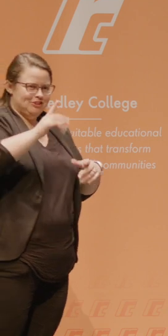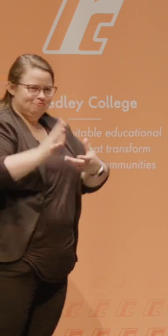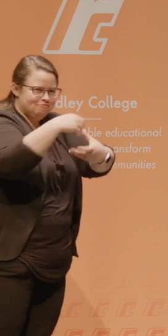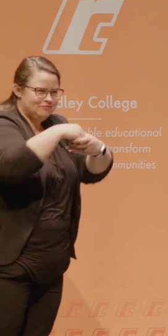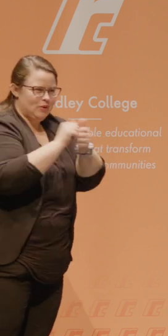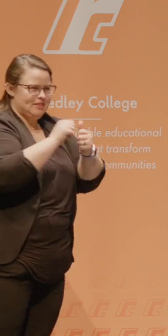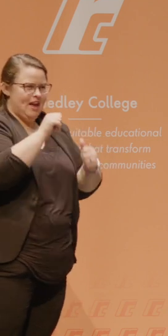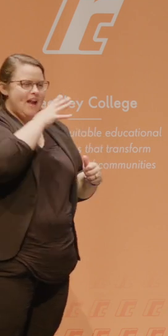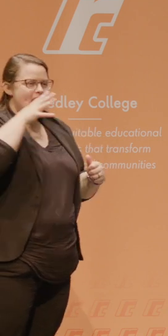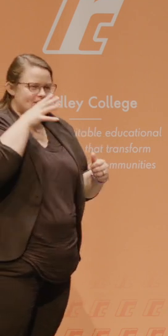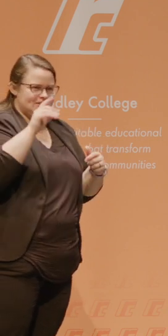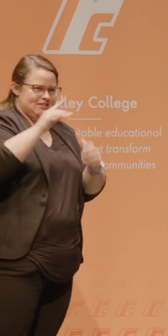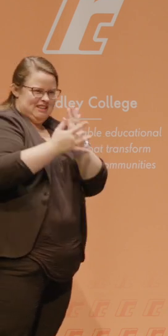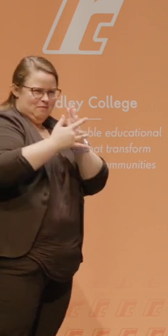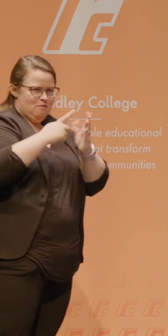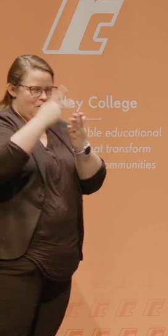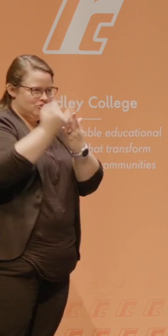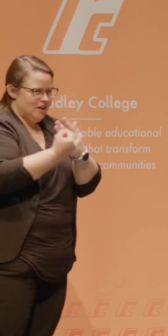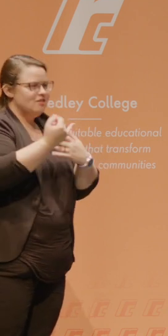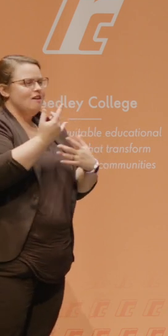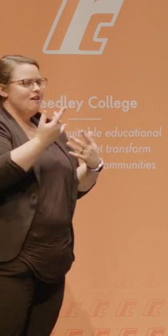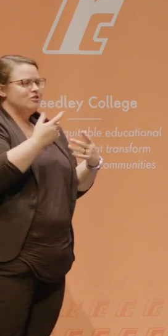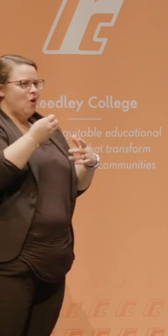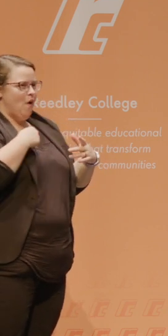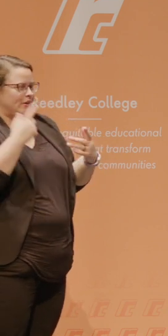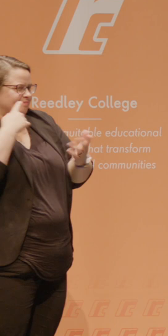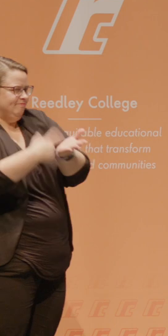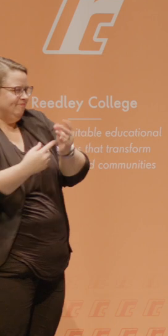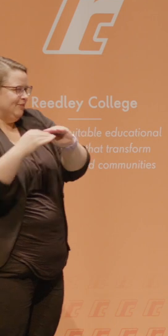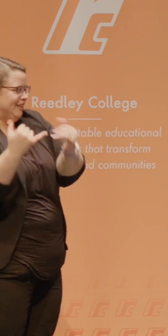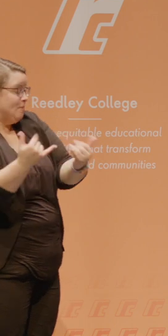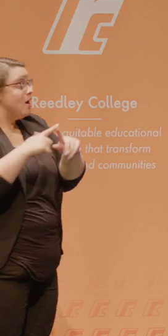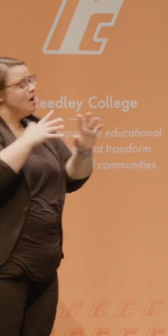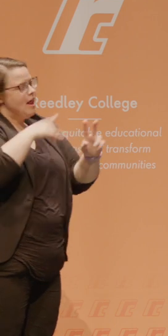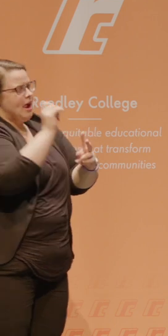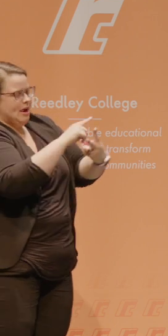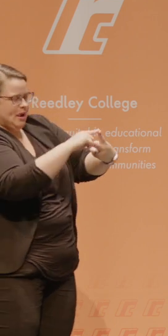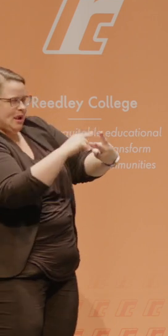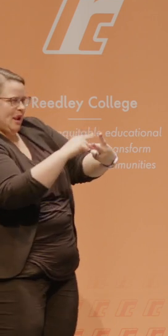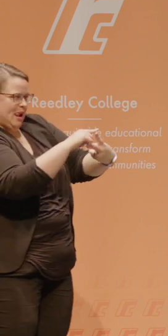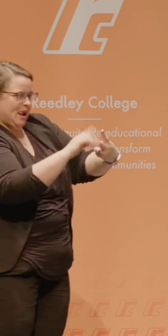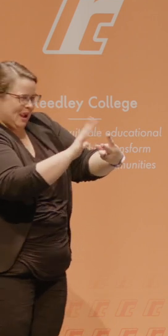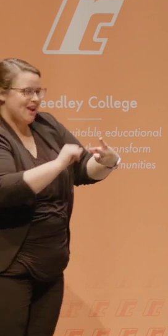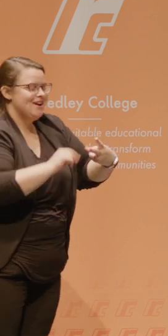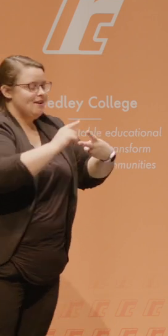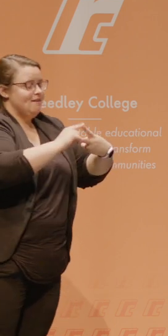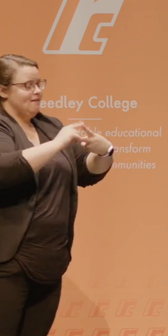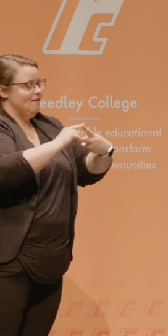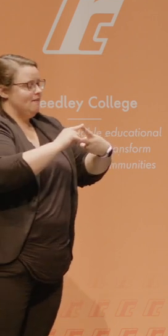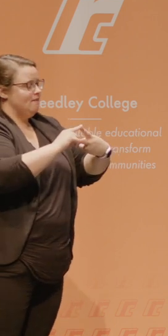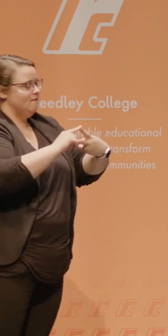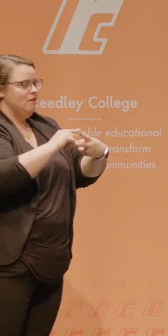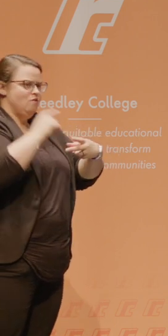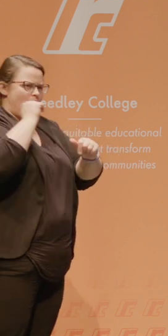about that today. And I got the 5-minute warning from off the side. So I wanted to ask you two questions, if I could get to. Yeah. One, I'll ask, of